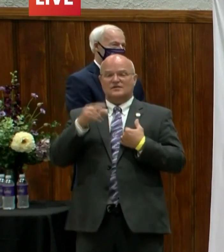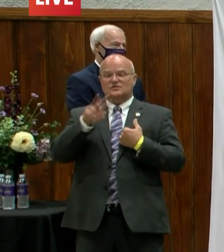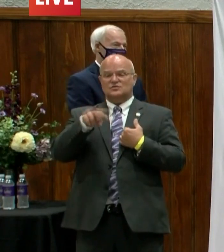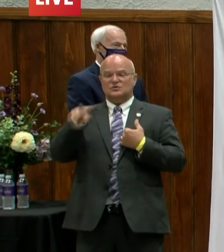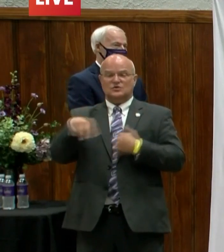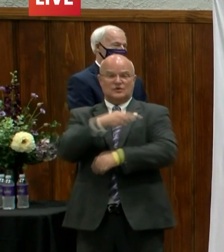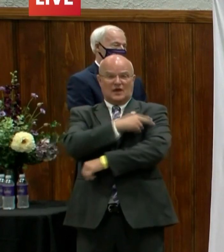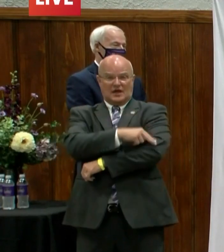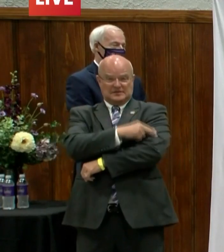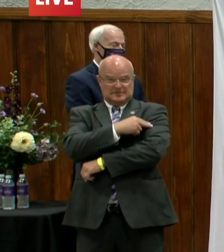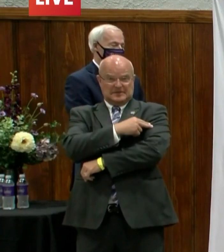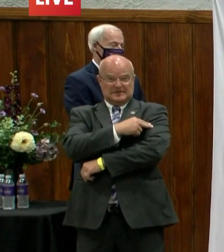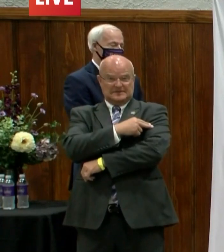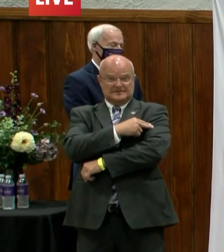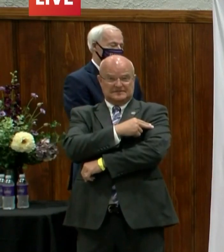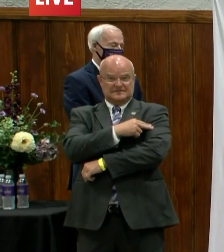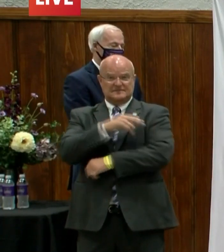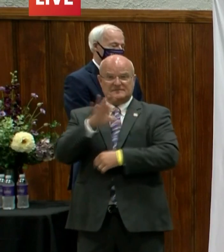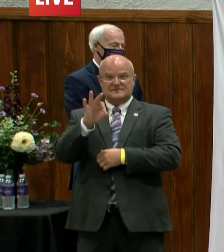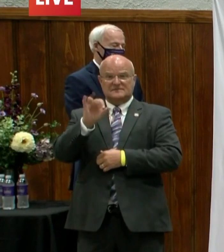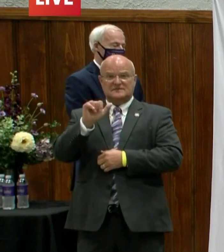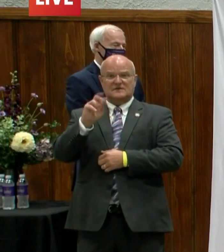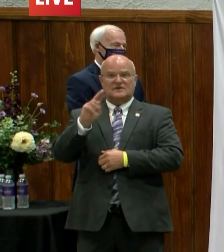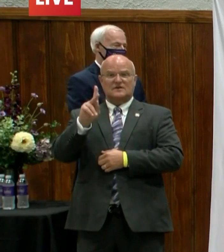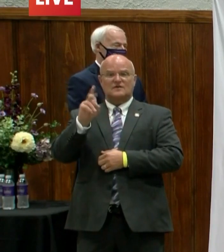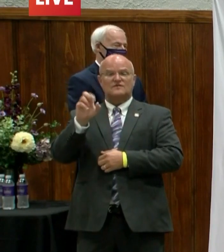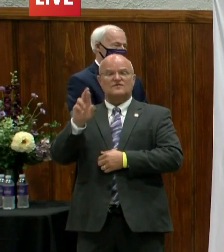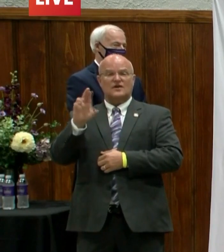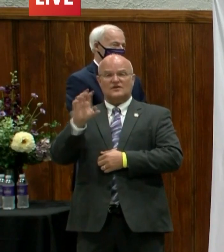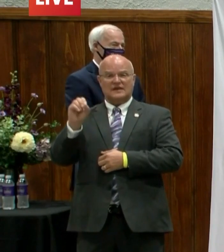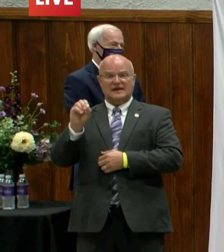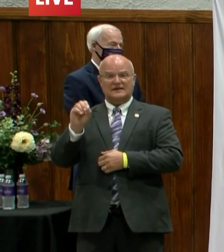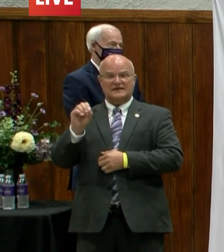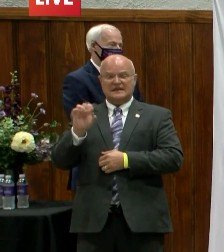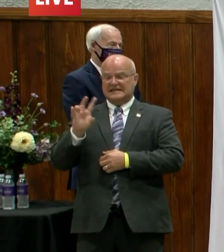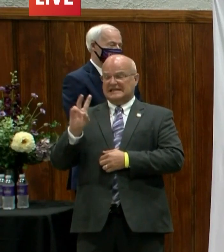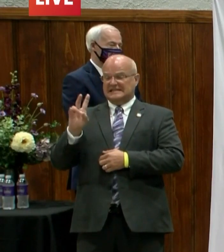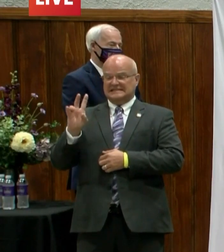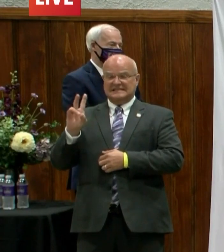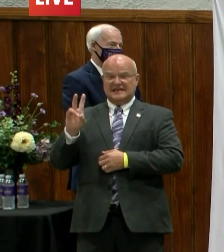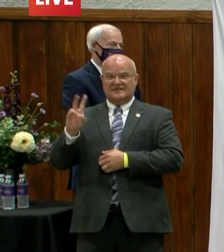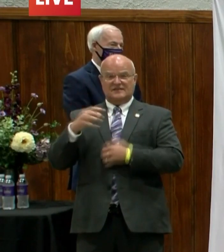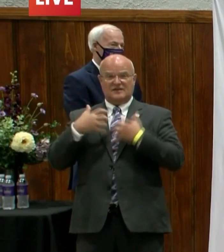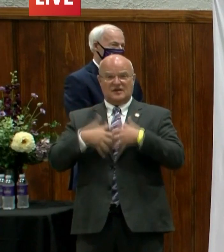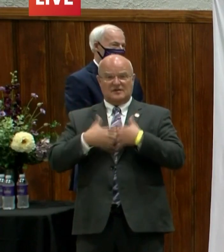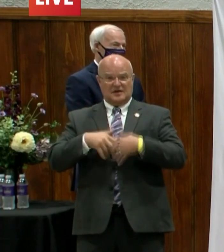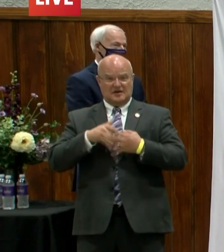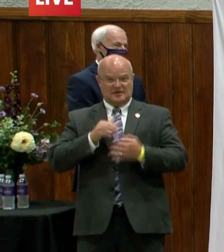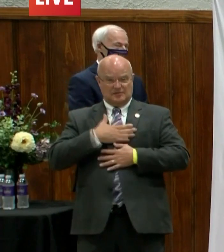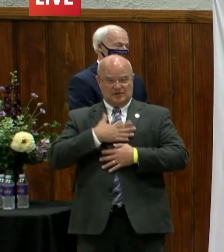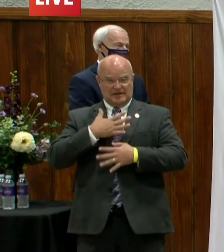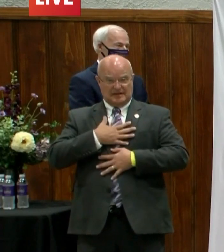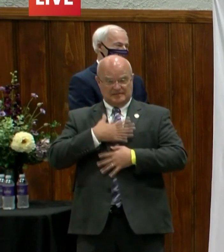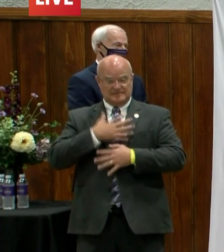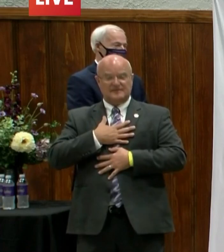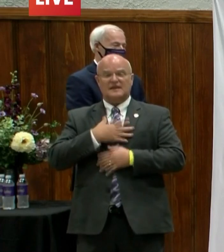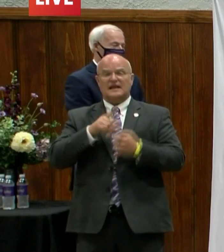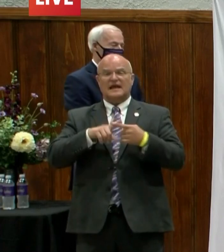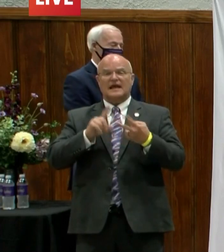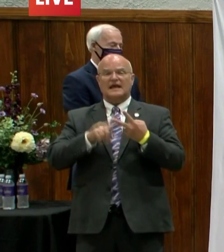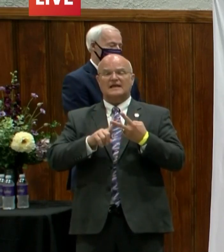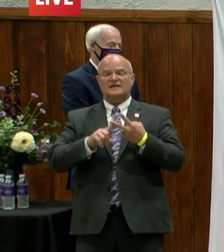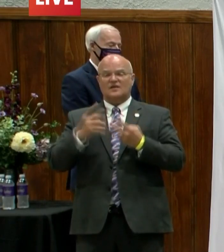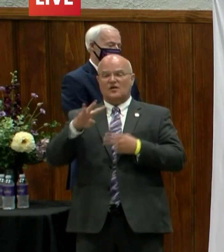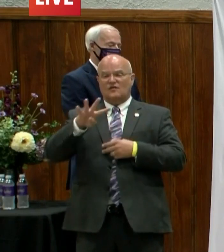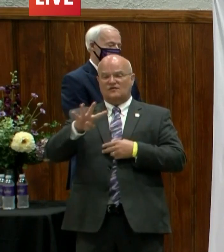22 hospitalized in Faulkner County. We have 7 currently on a ventilator, and we have had overall